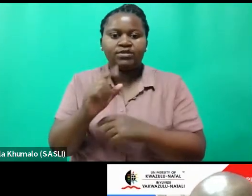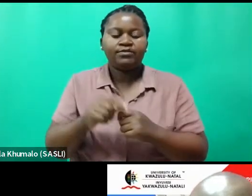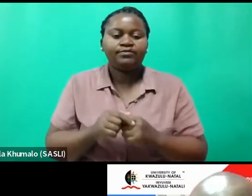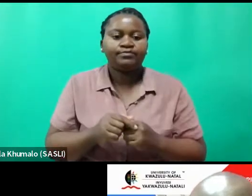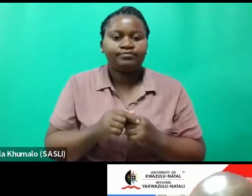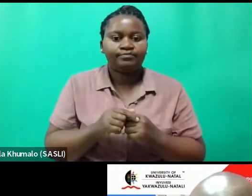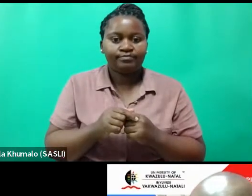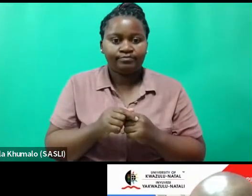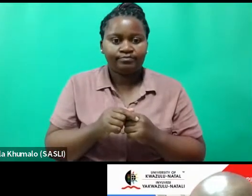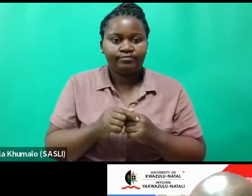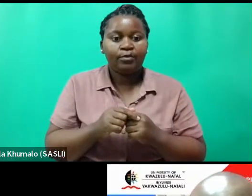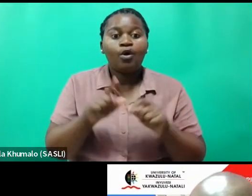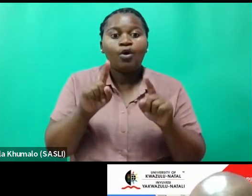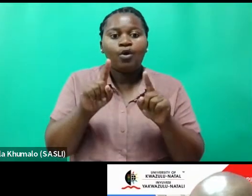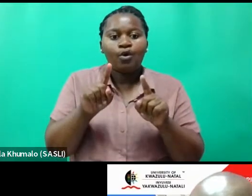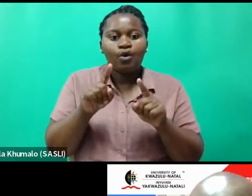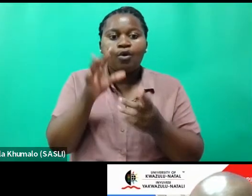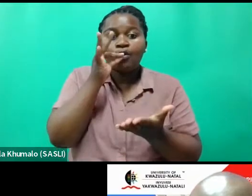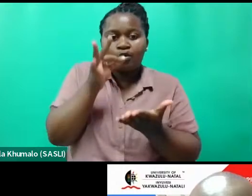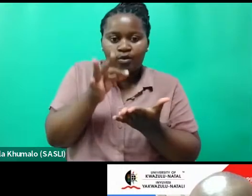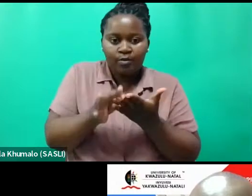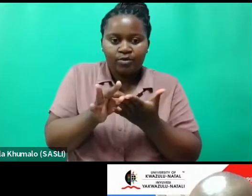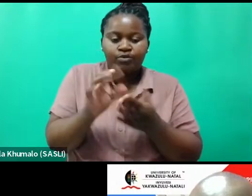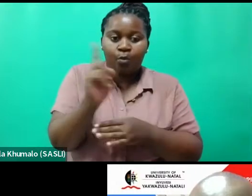another recommendation is